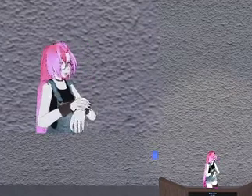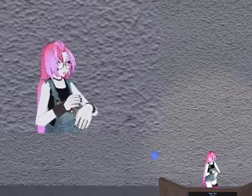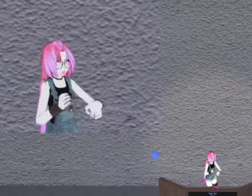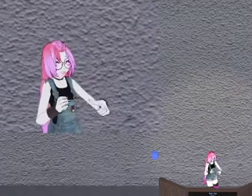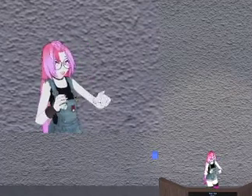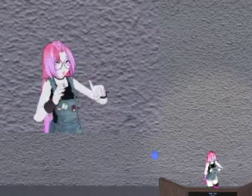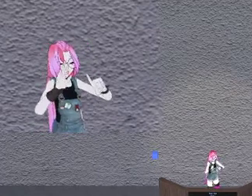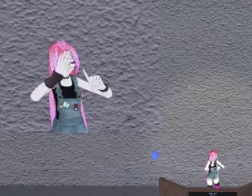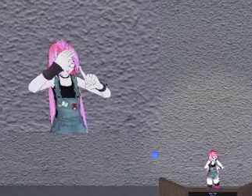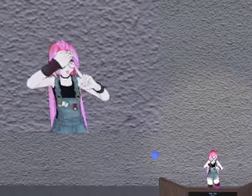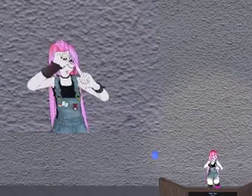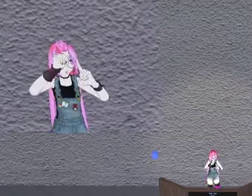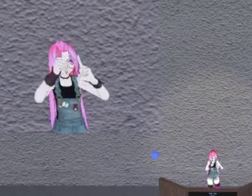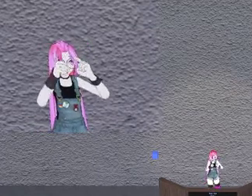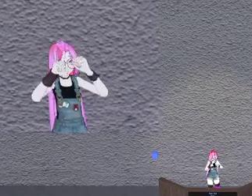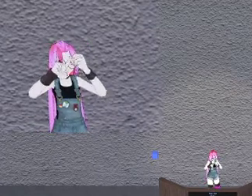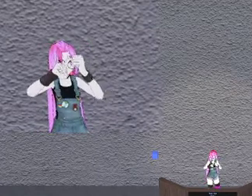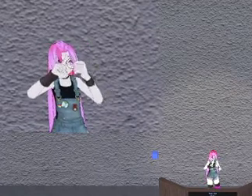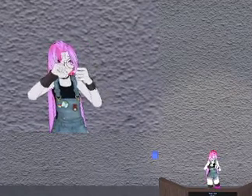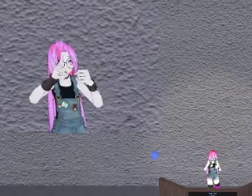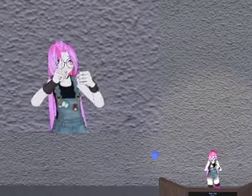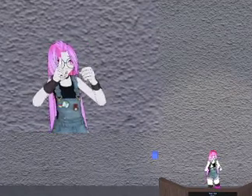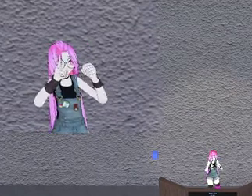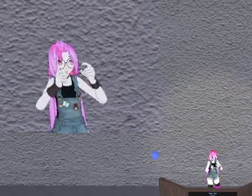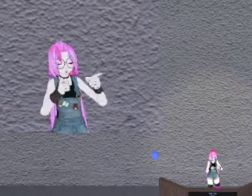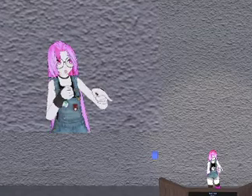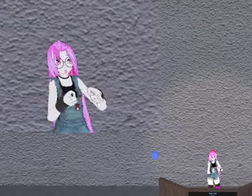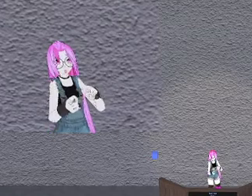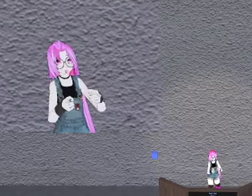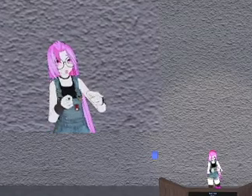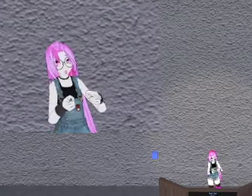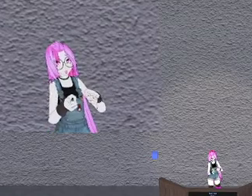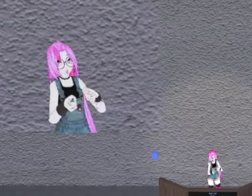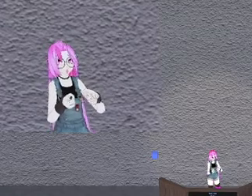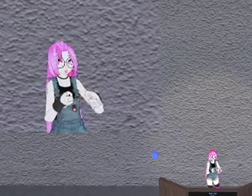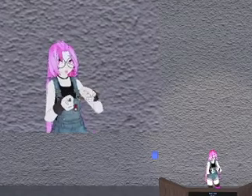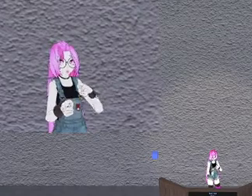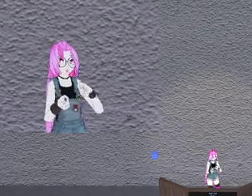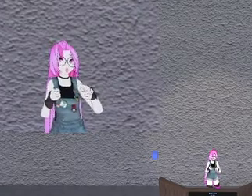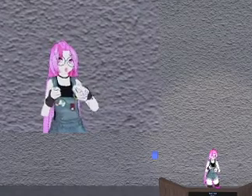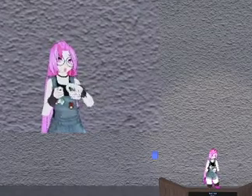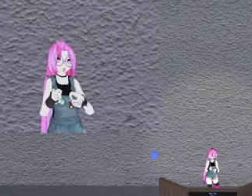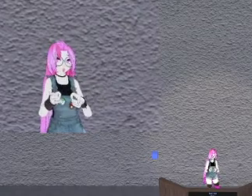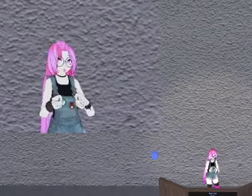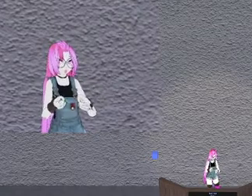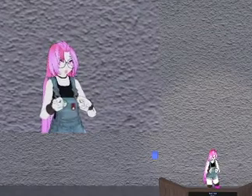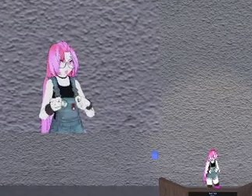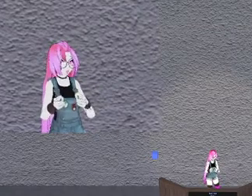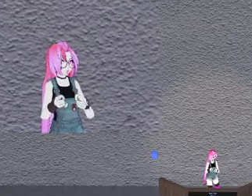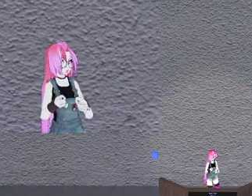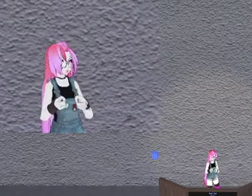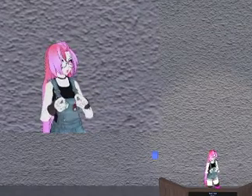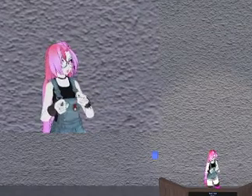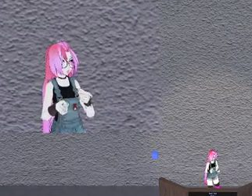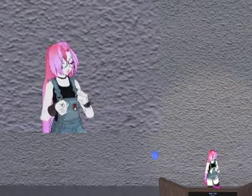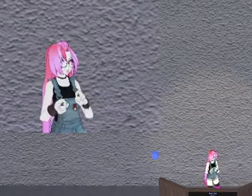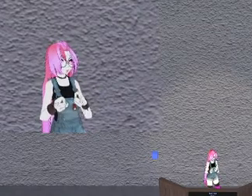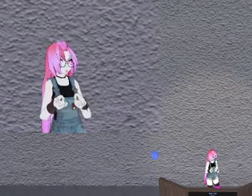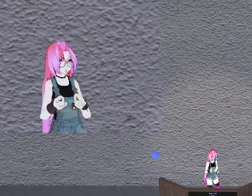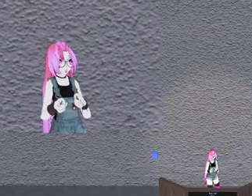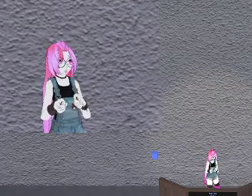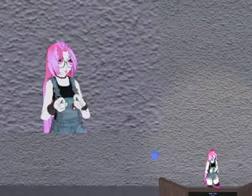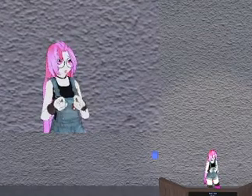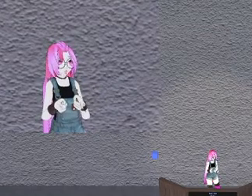Controls. The sign for control is you have two bent fingers and you going like this. I think of it like reins